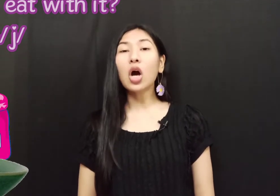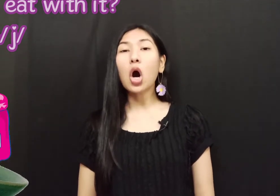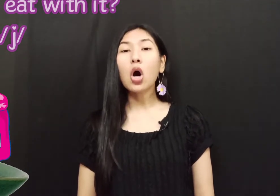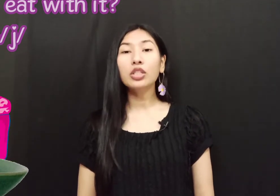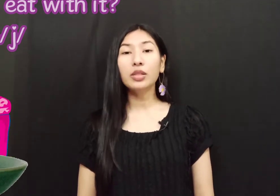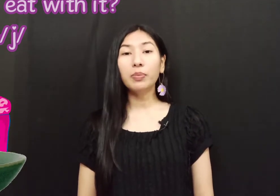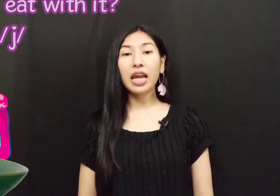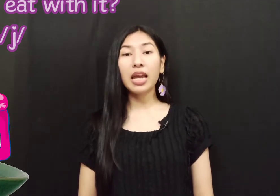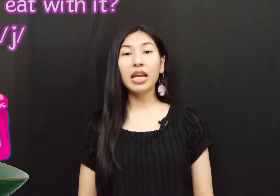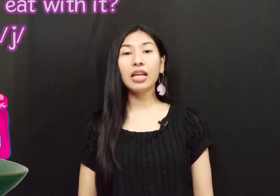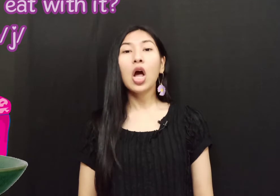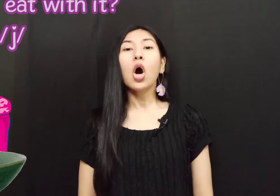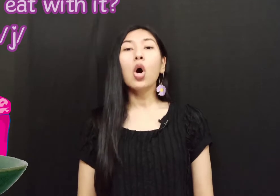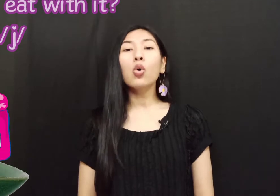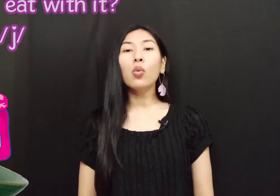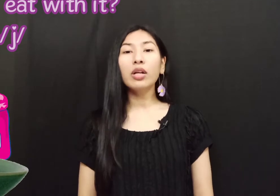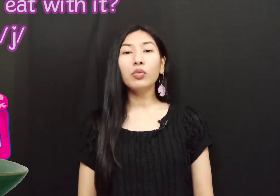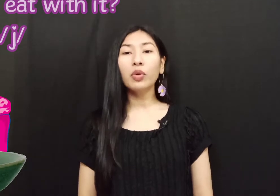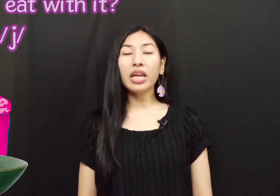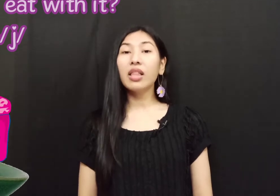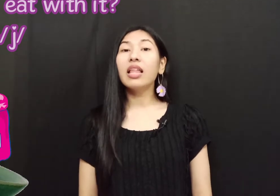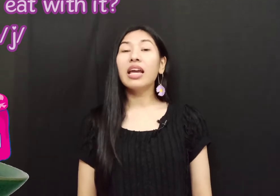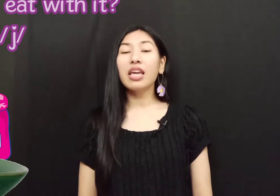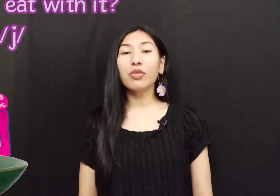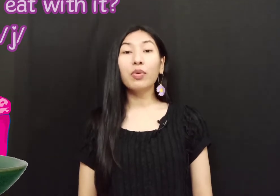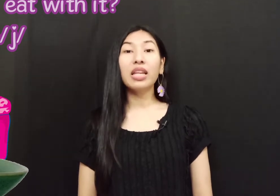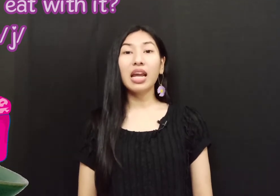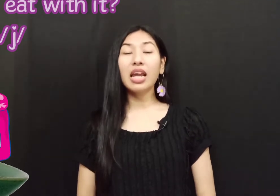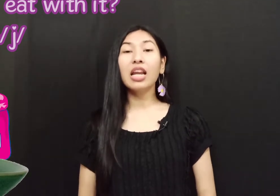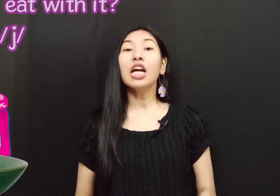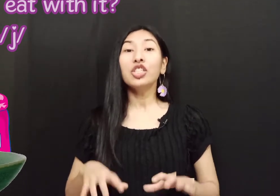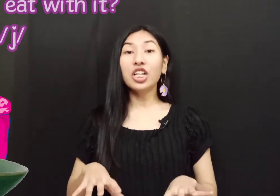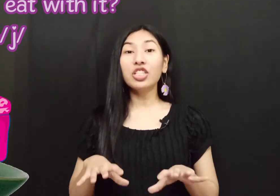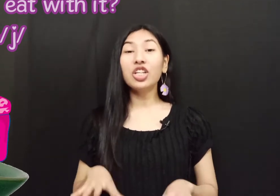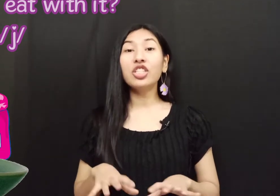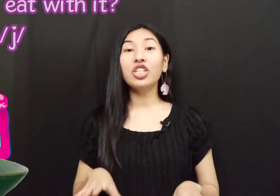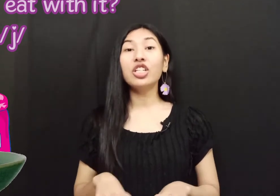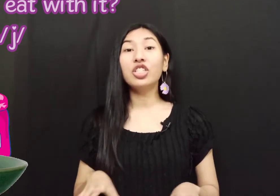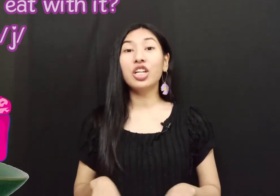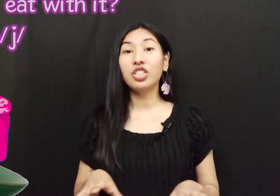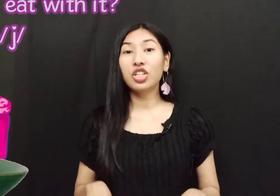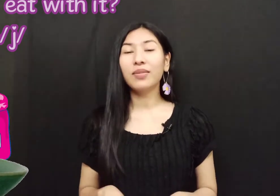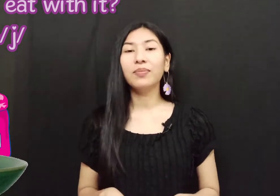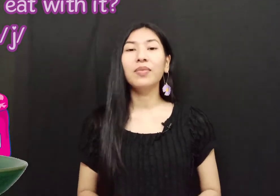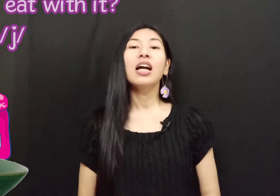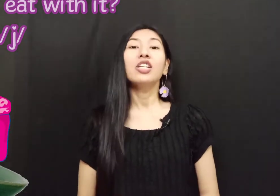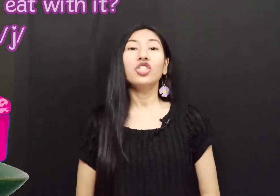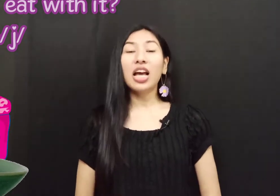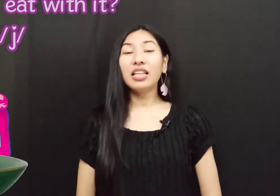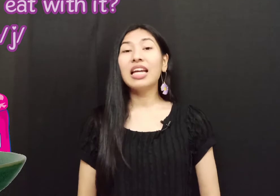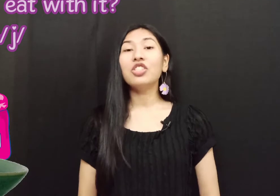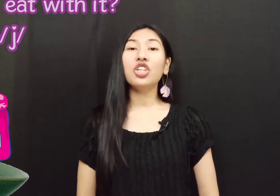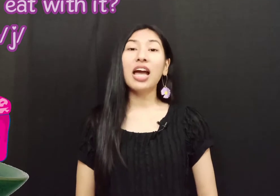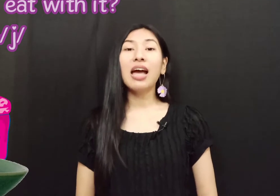jiggling on the plate. Oh, what will I eat with it? J. Jelly and